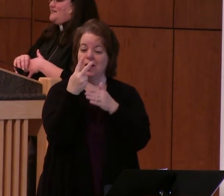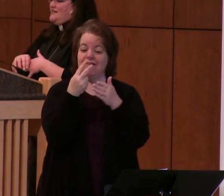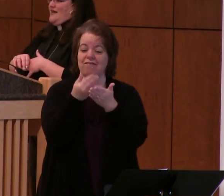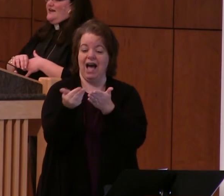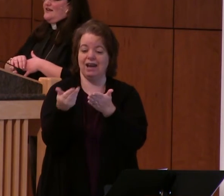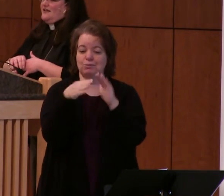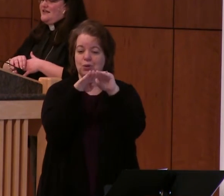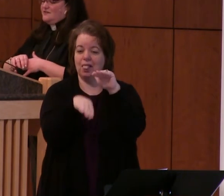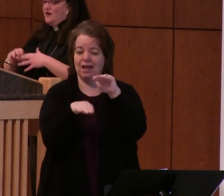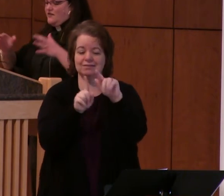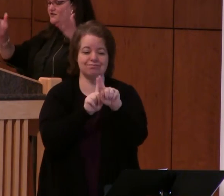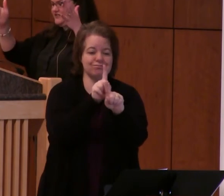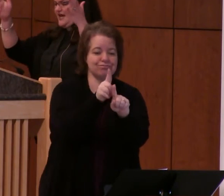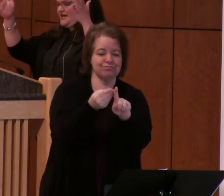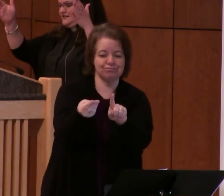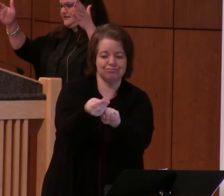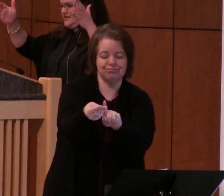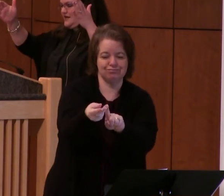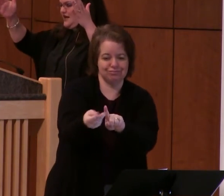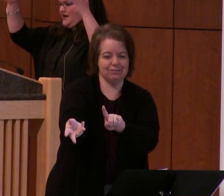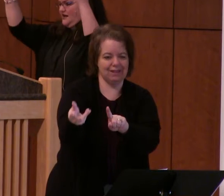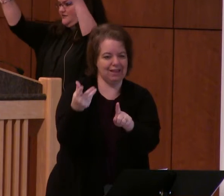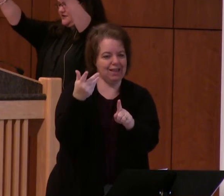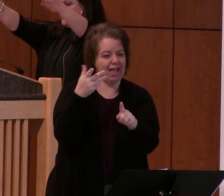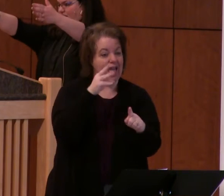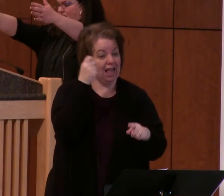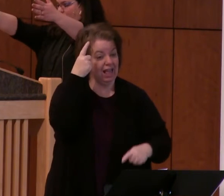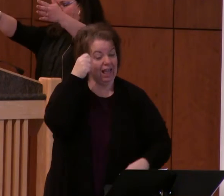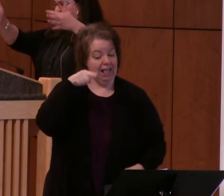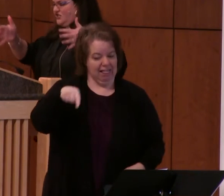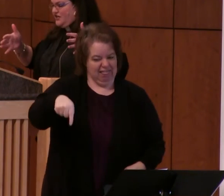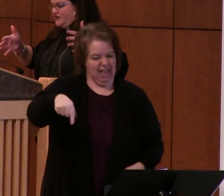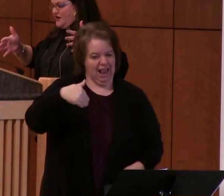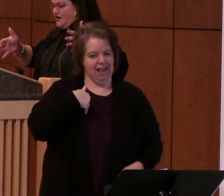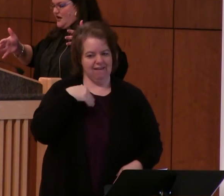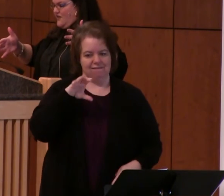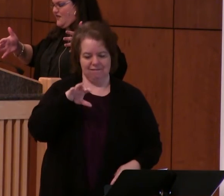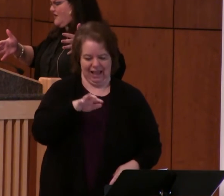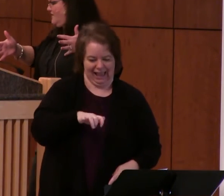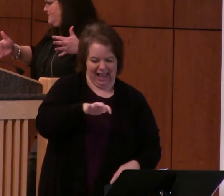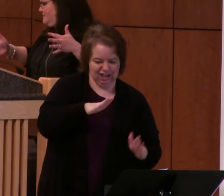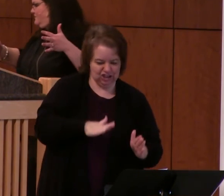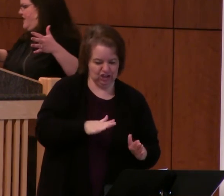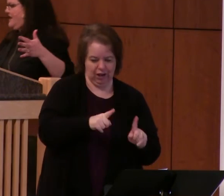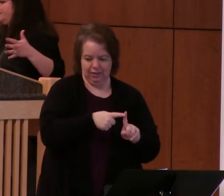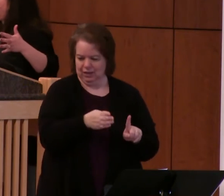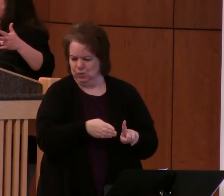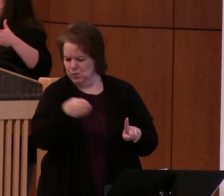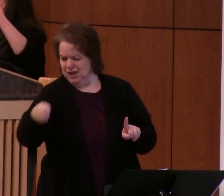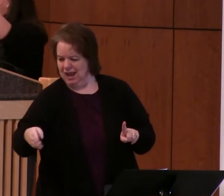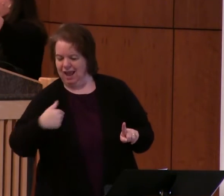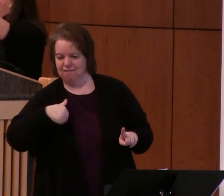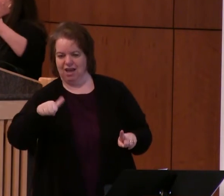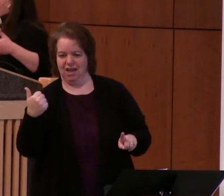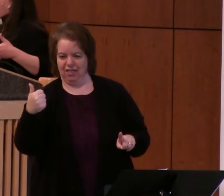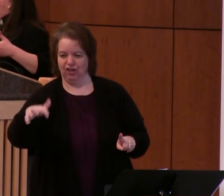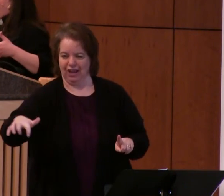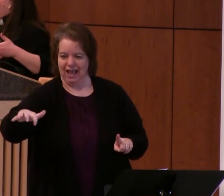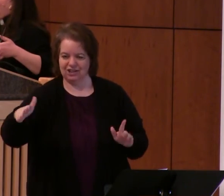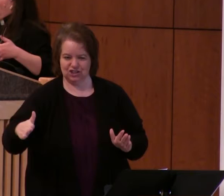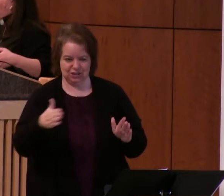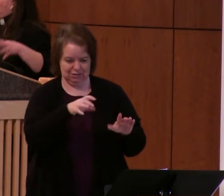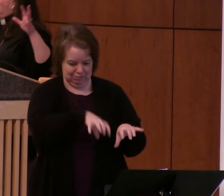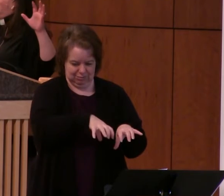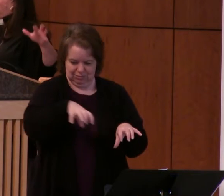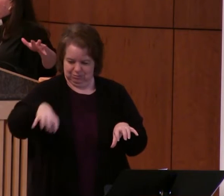that express line is one of those that has a cashier, and then right next to you there's another cashier